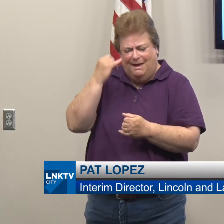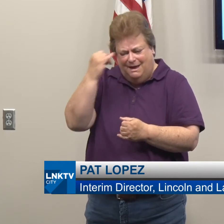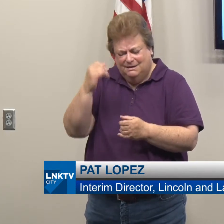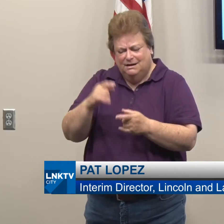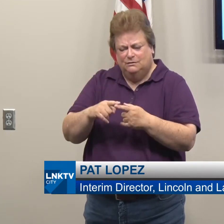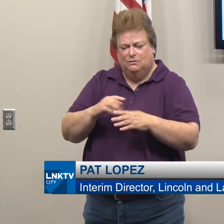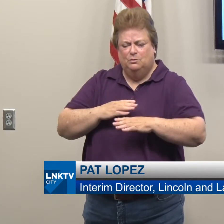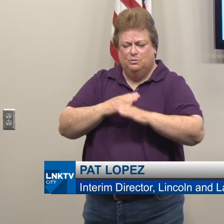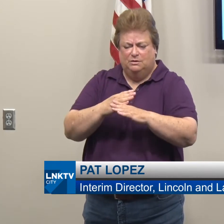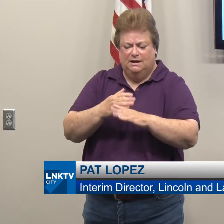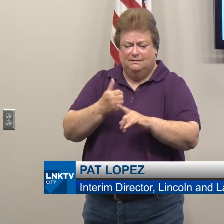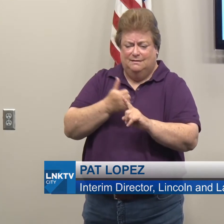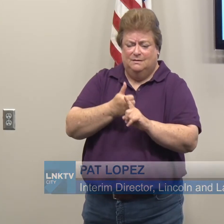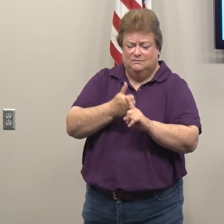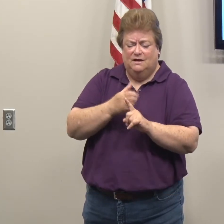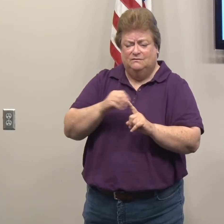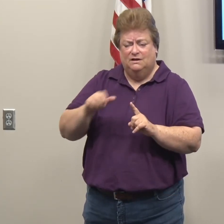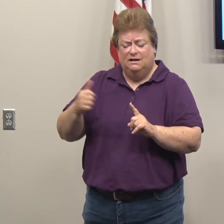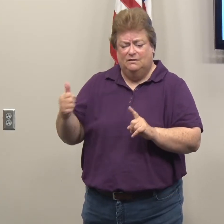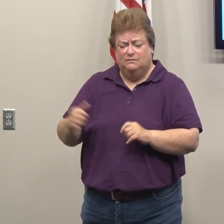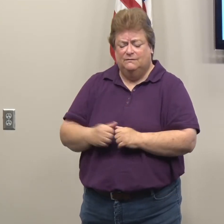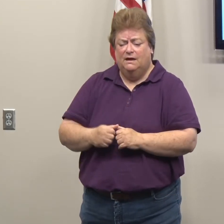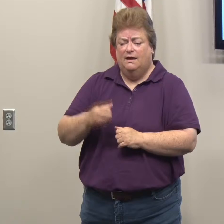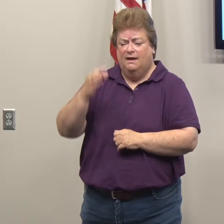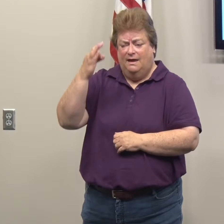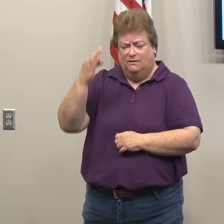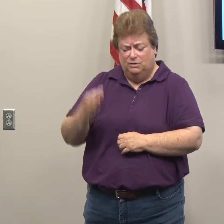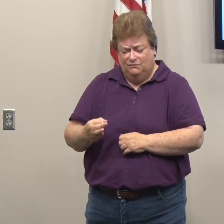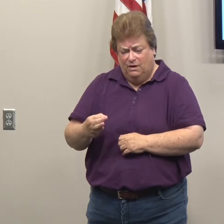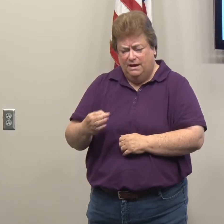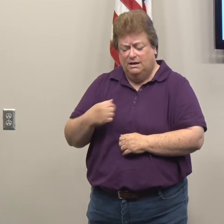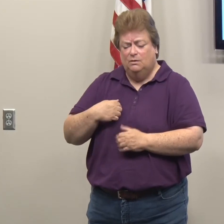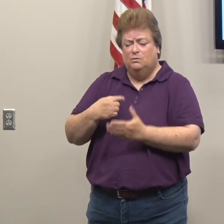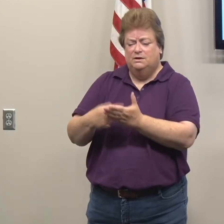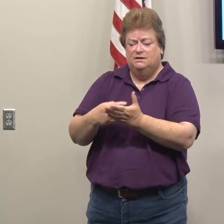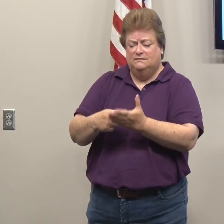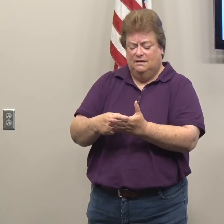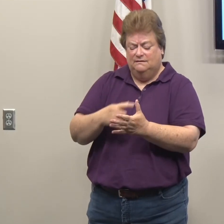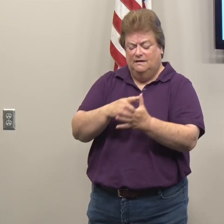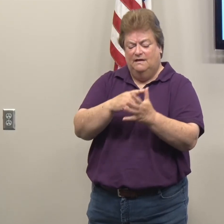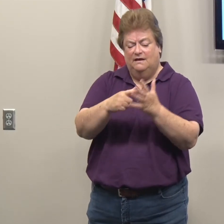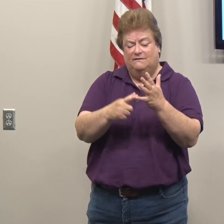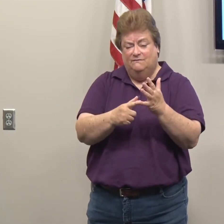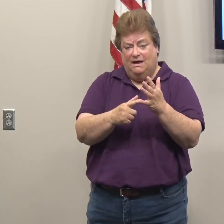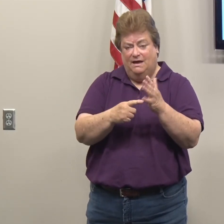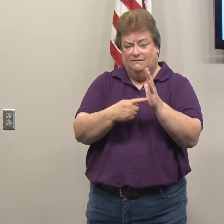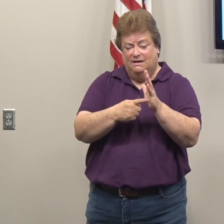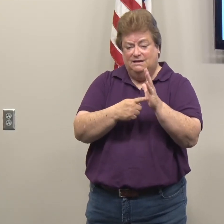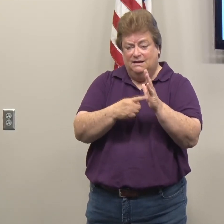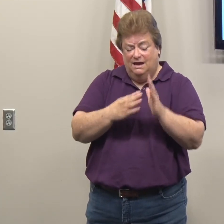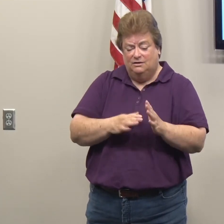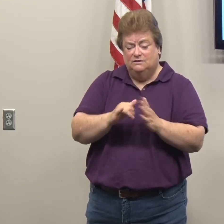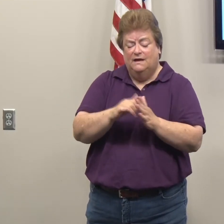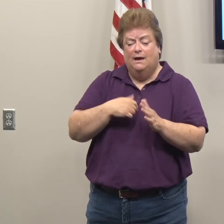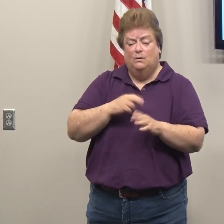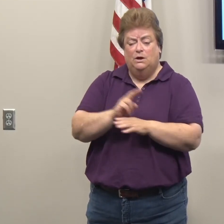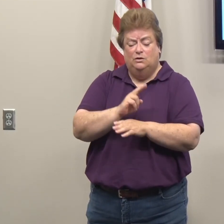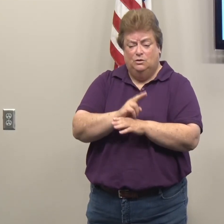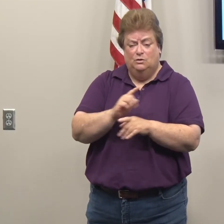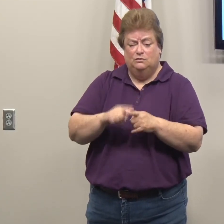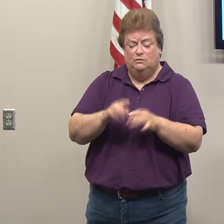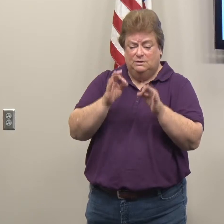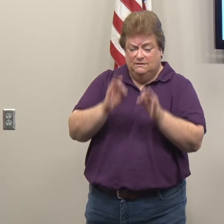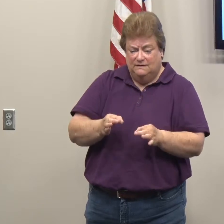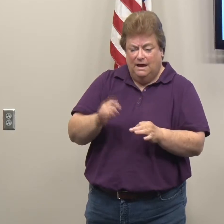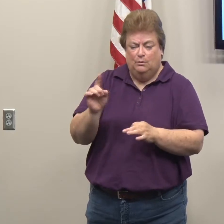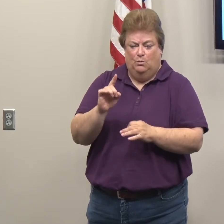others. As we do every Friday, we will go over the 5 primary indicators that we use to determine the